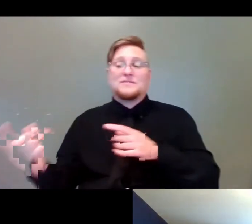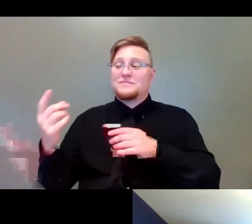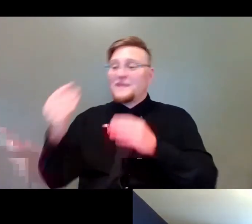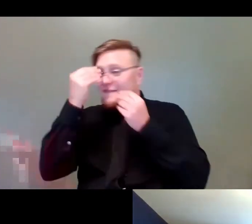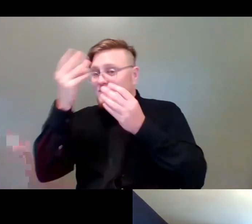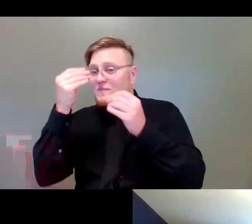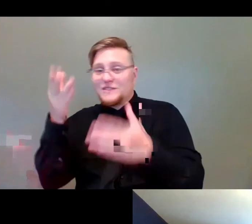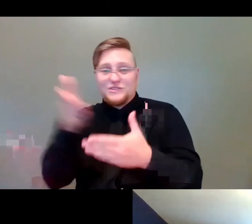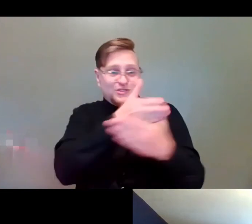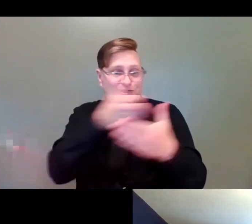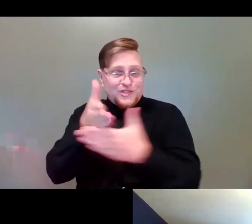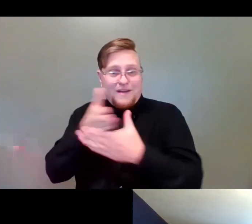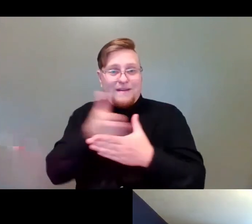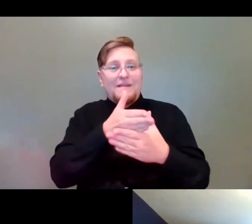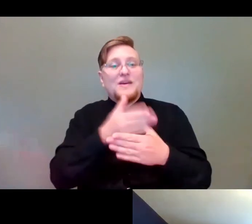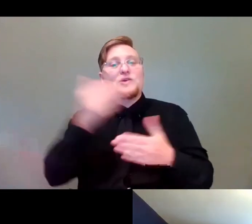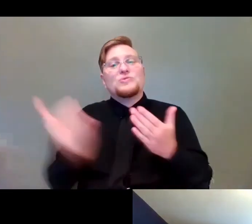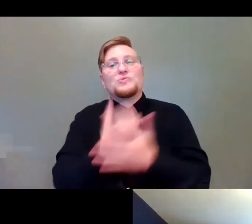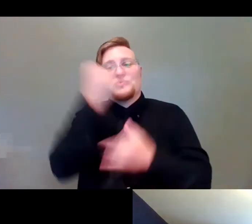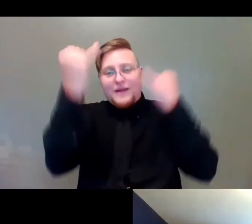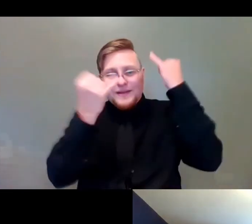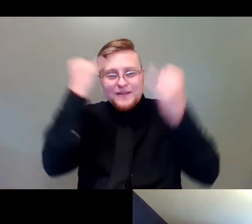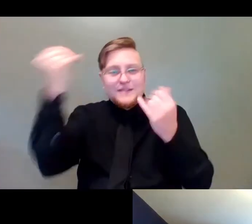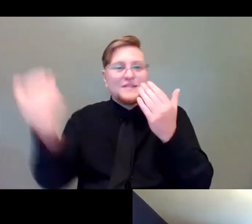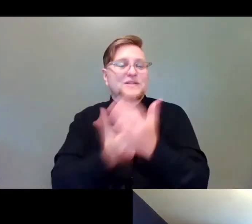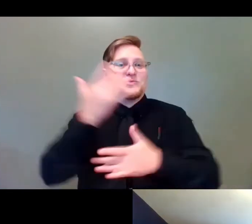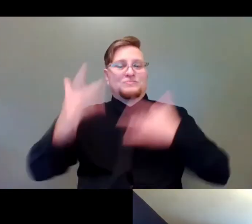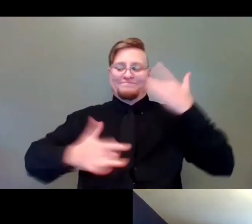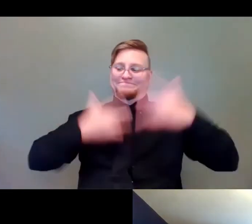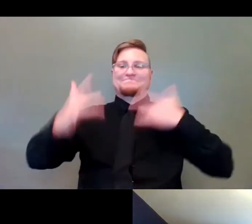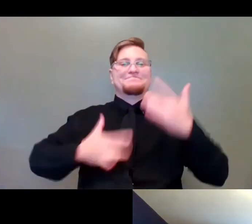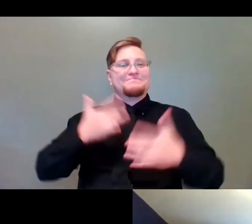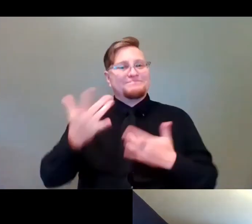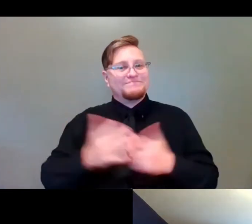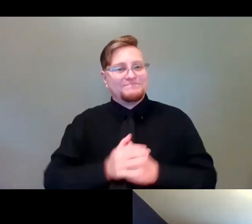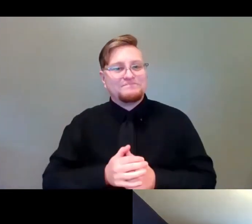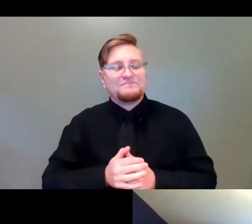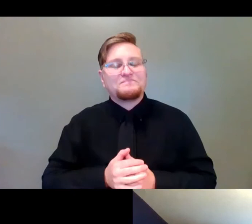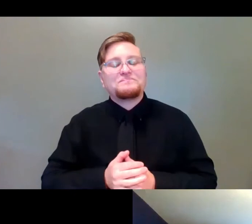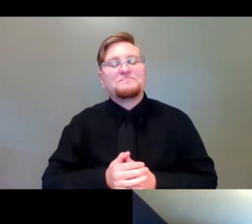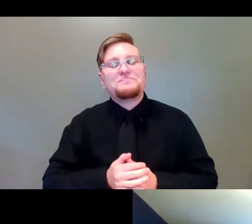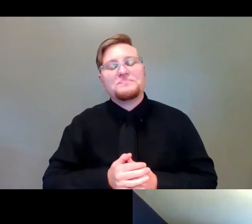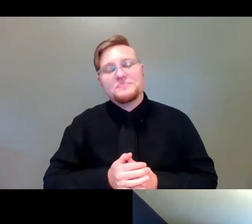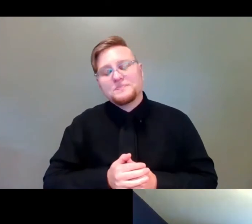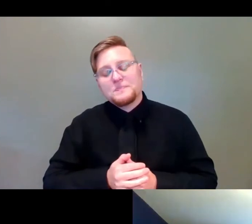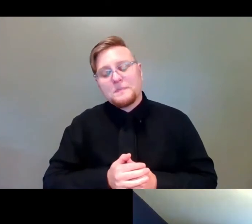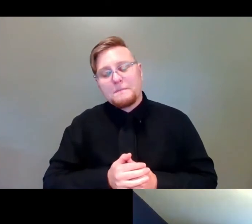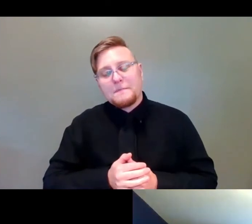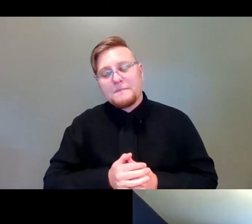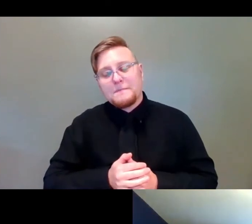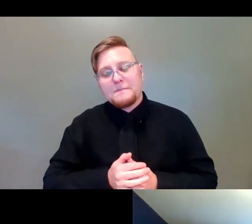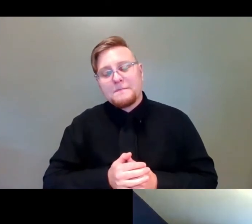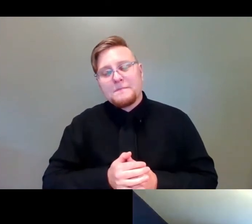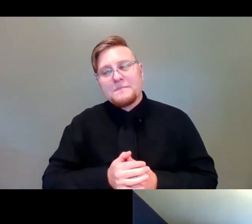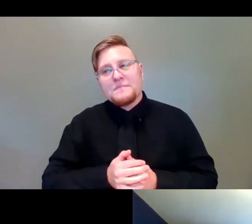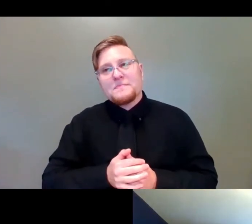that you then go home with new ideas and new enthusiasm. So I do, you know, I want to say at this point